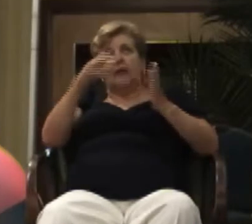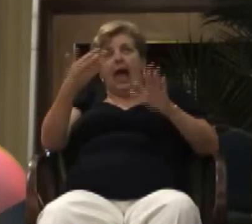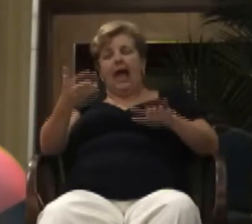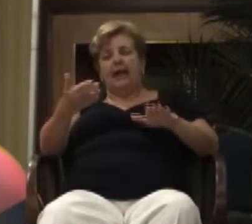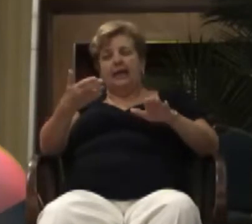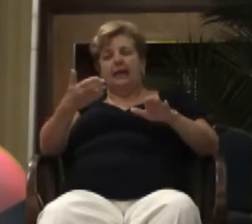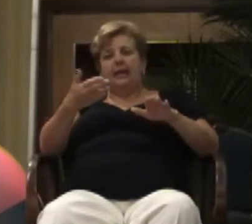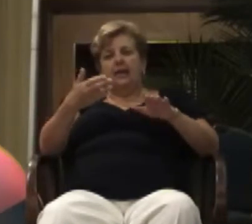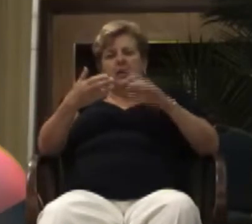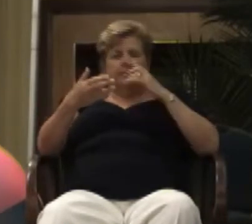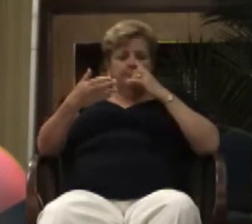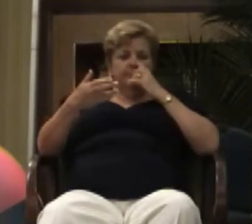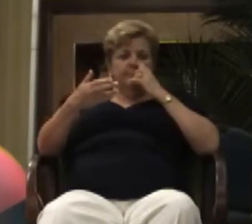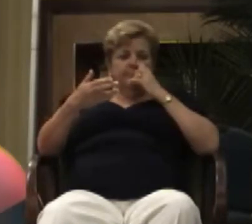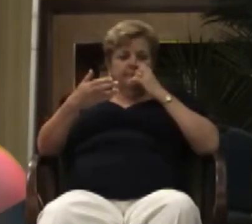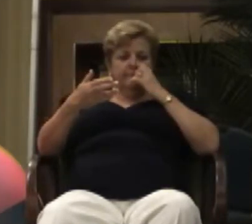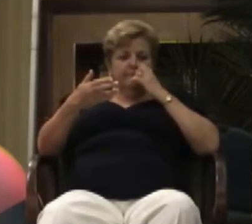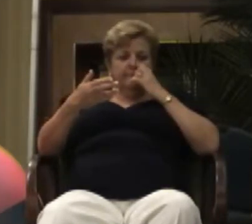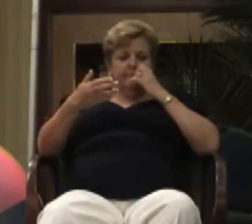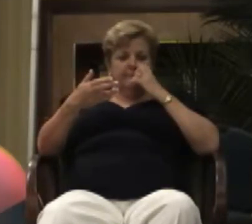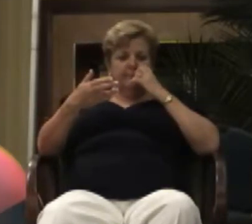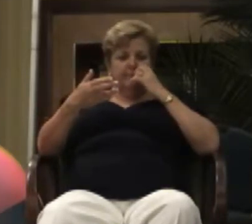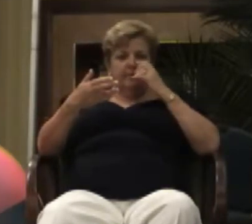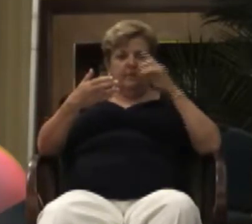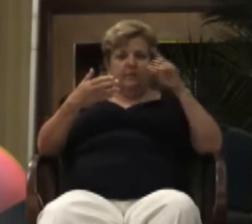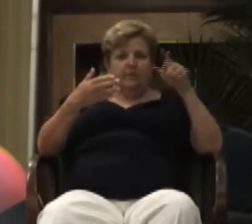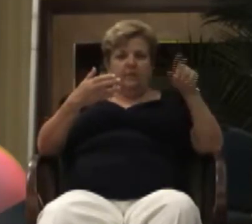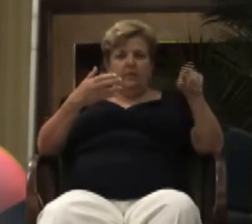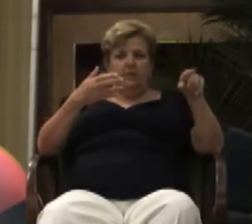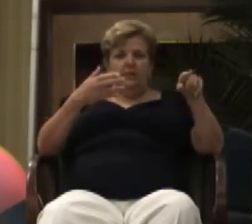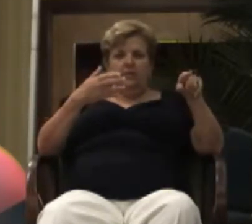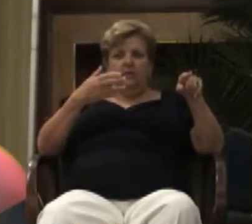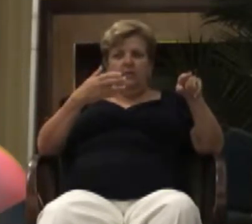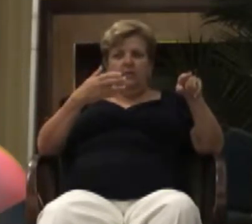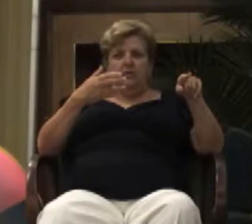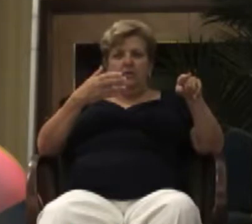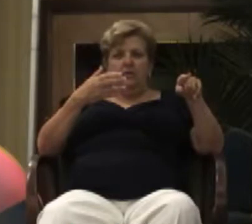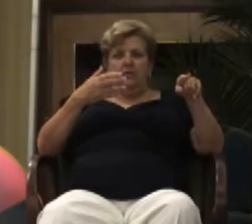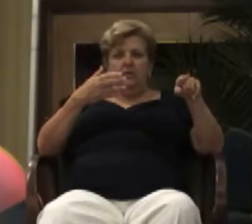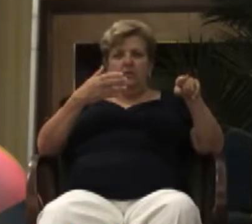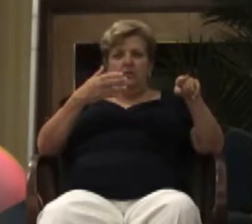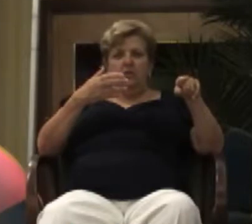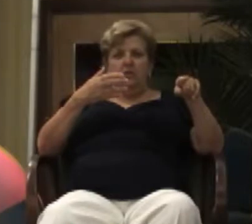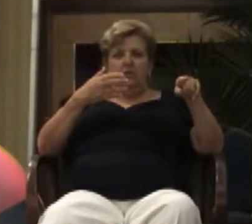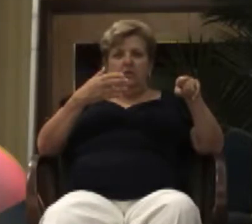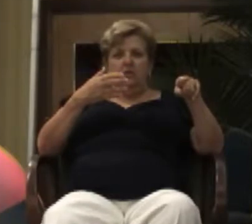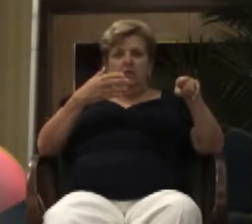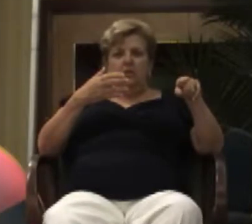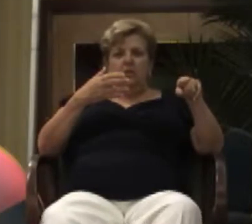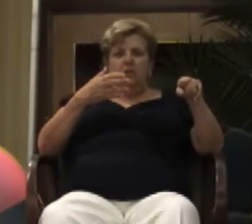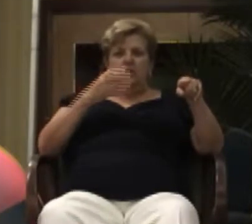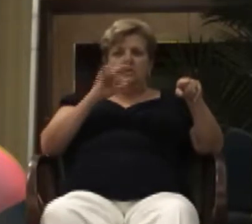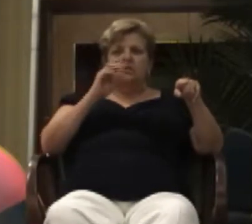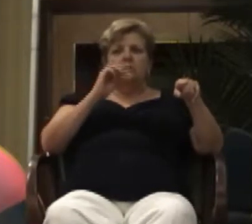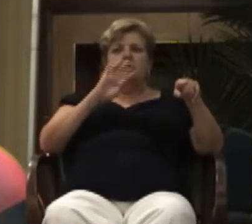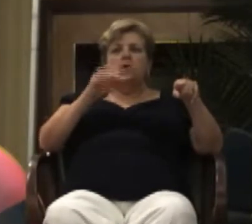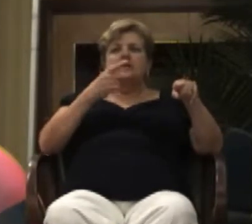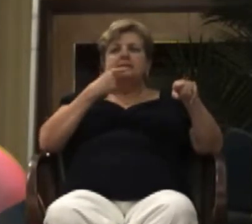the only thing he ever said to me in all those years, he came and he said, "Would you like me to go get your kids out of school and tell them Daddy died?" I said, "Would you please?" It was the